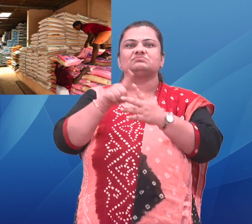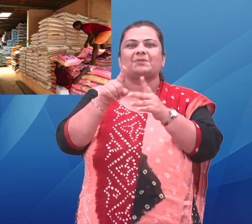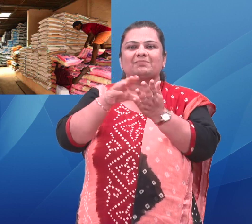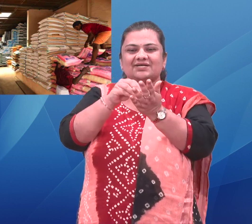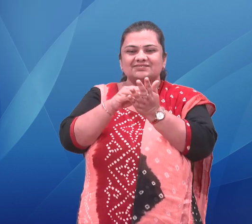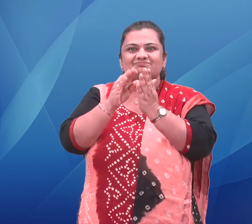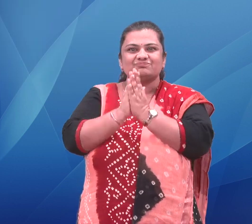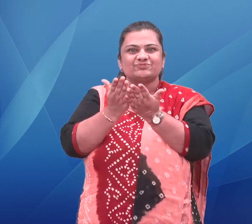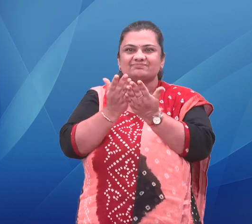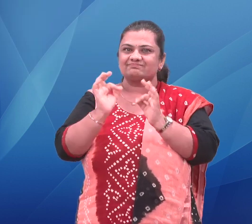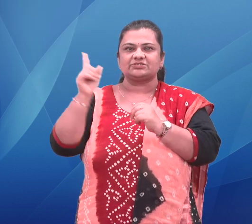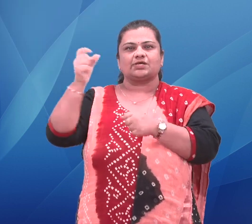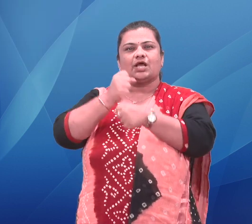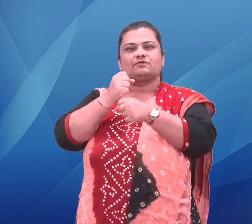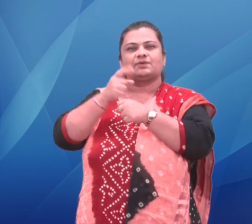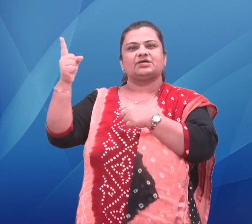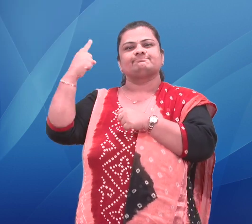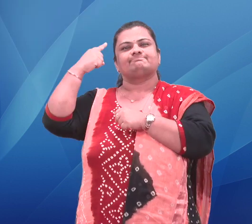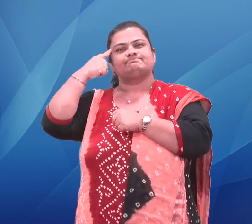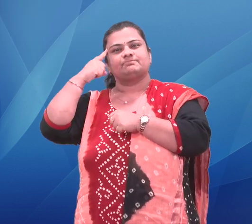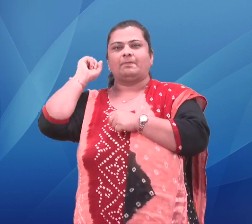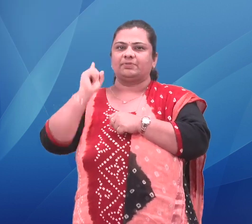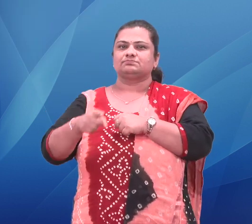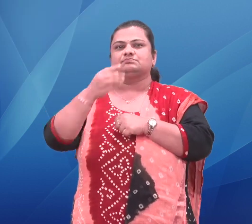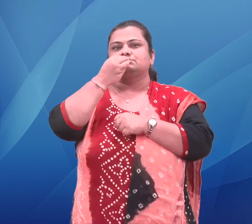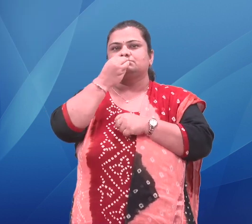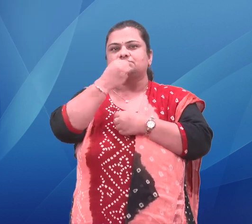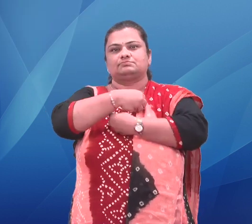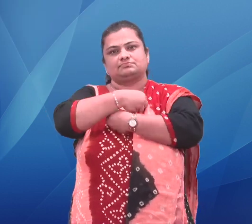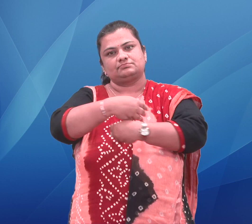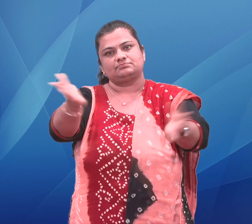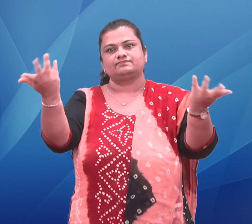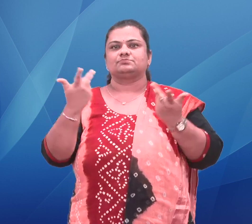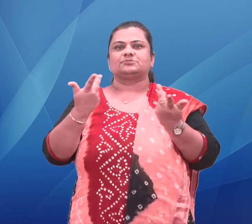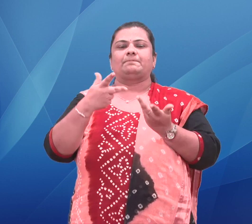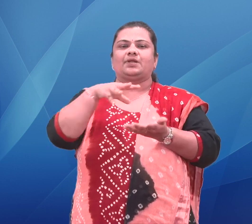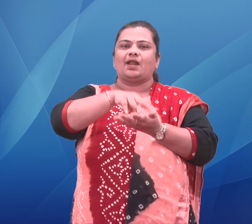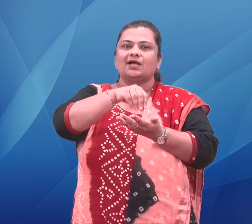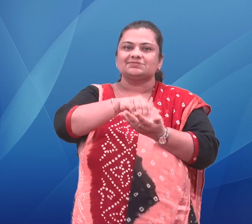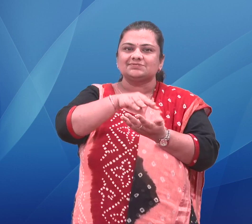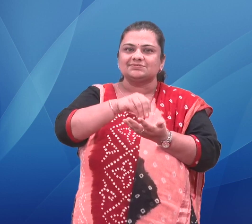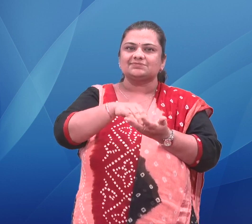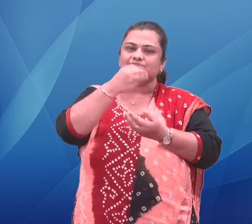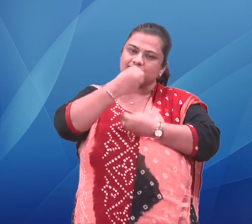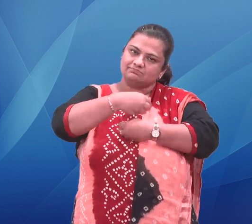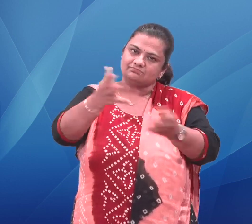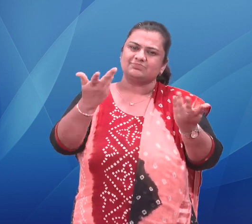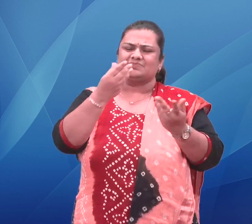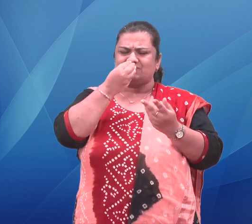sender. The government will supply ration from the tide over allocations this month until the sender provides commodities